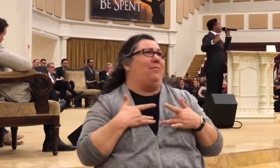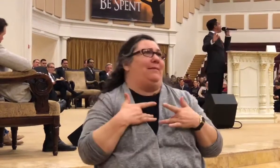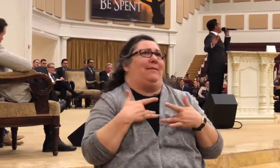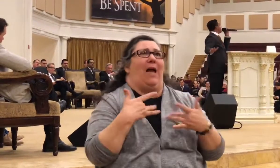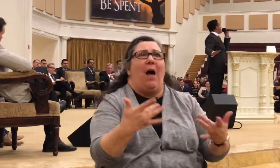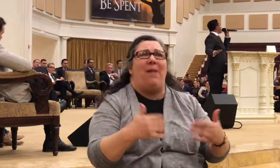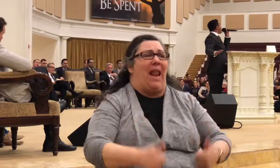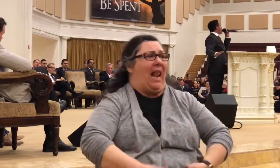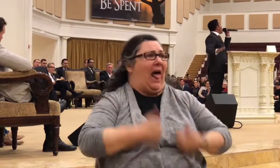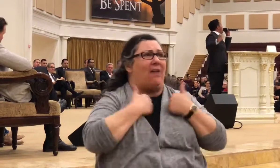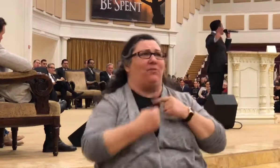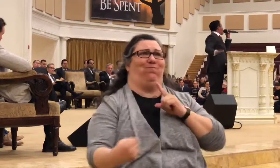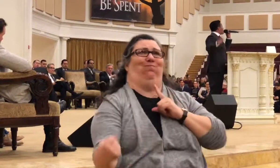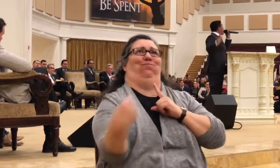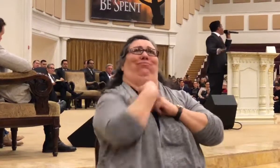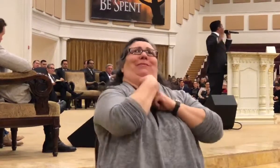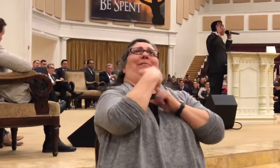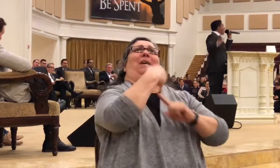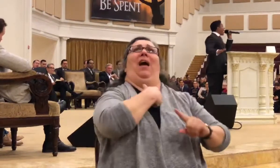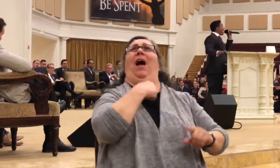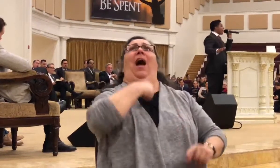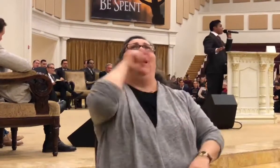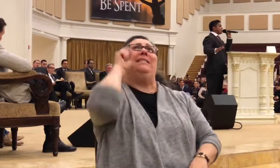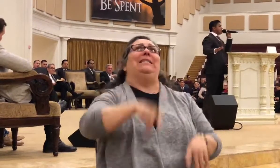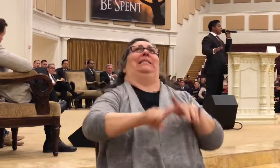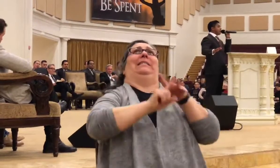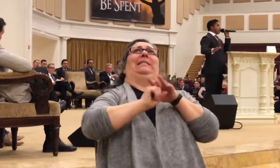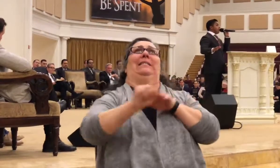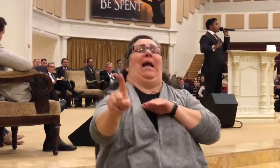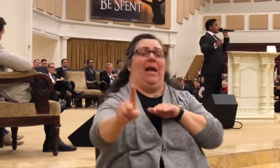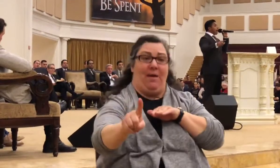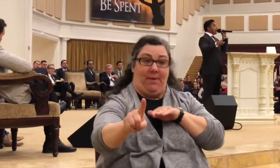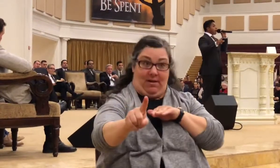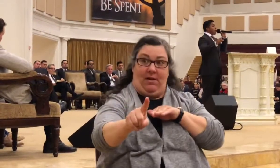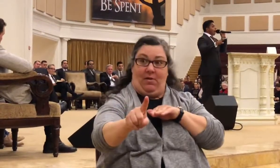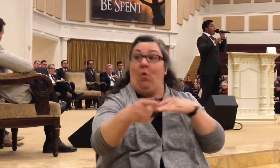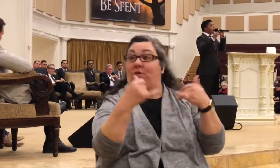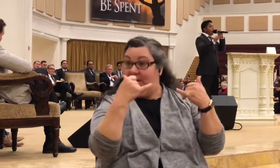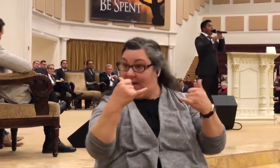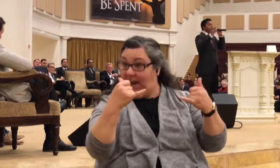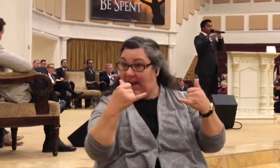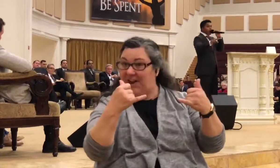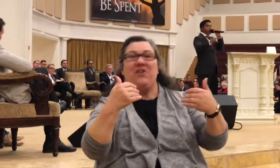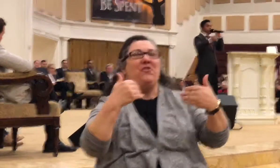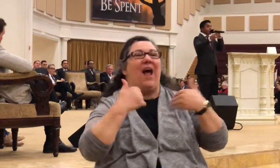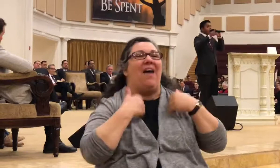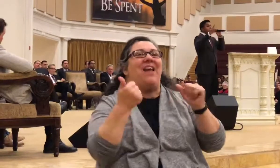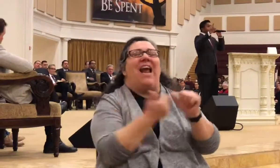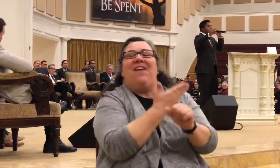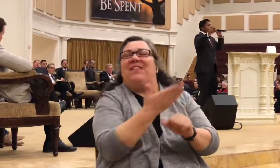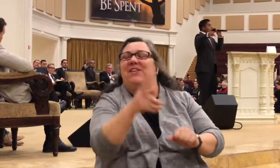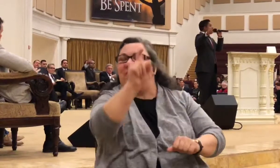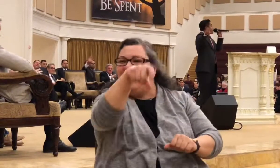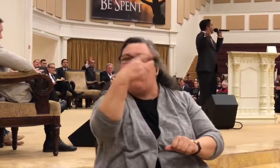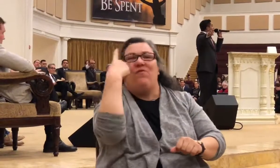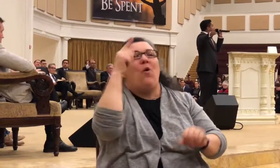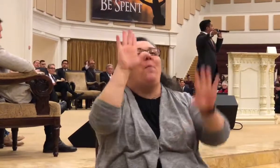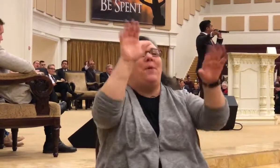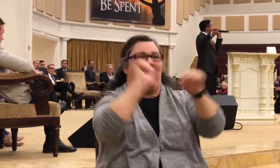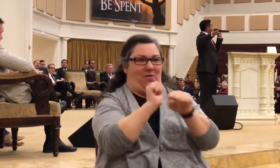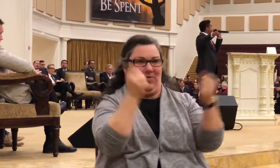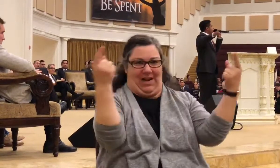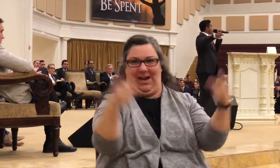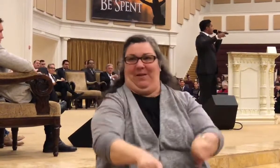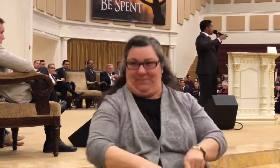like it's never hit me before, and I need a way out. But today, you've got all the right ingredients for a miracle.